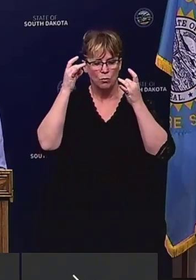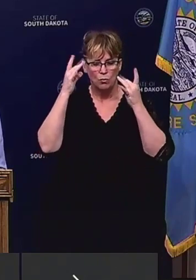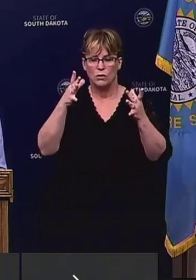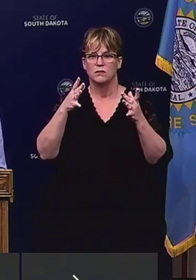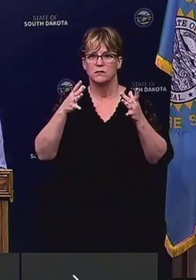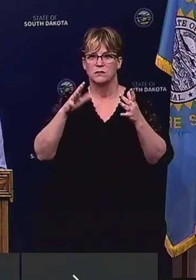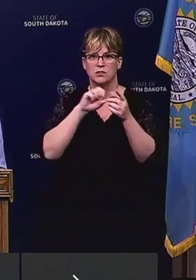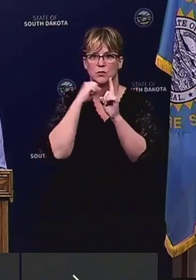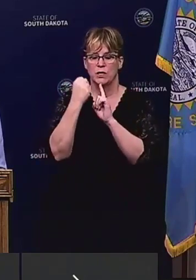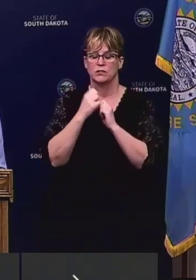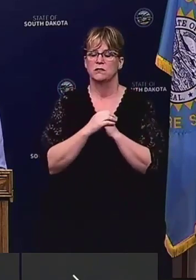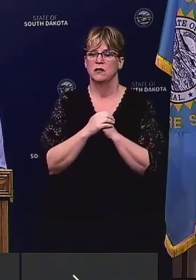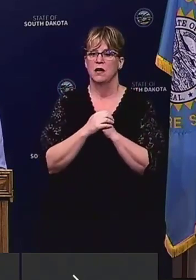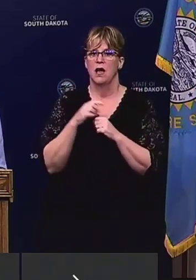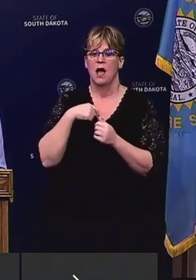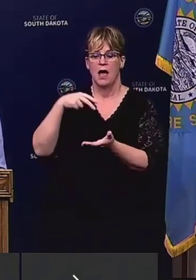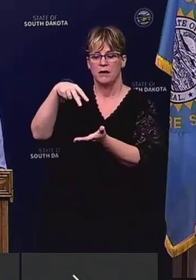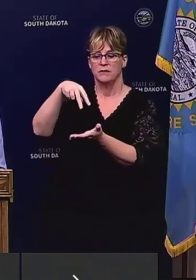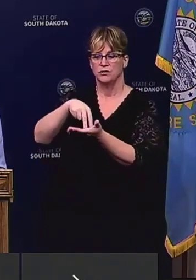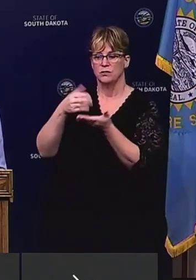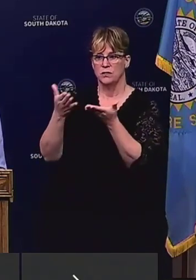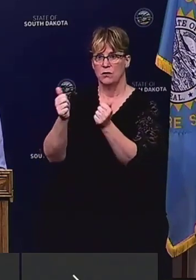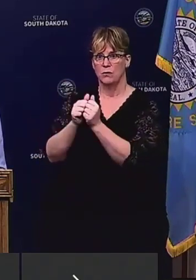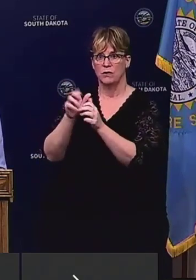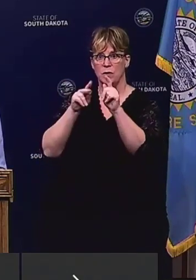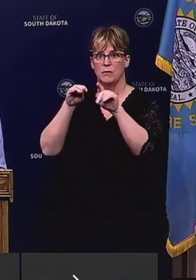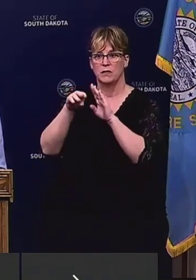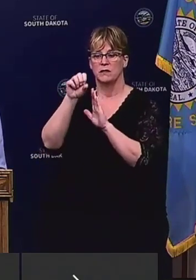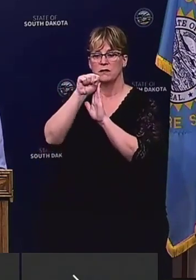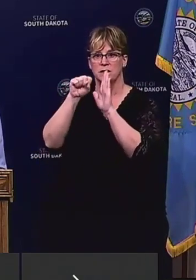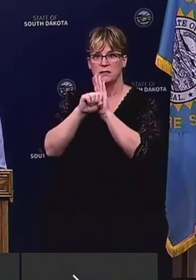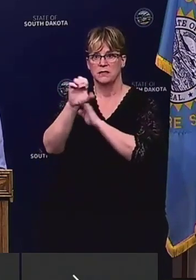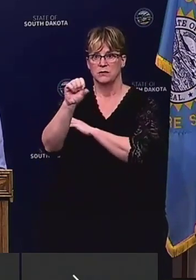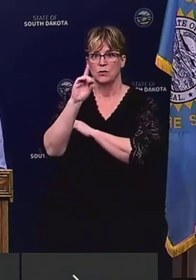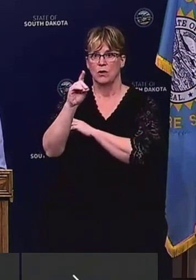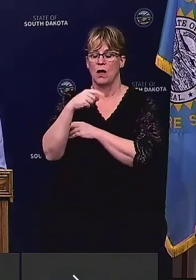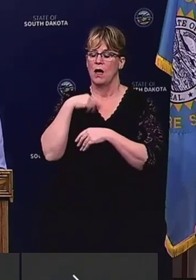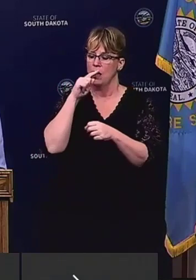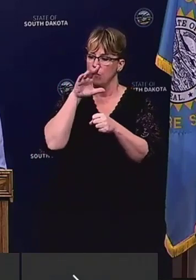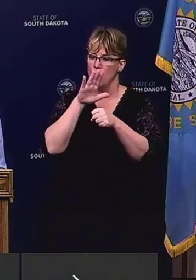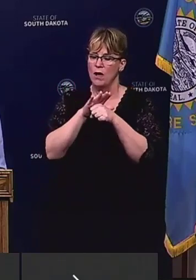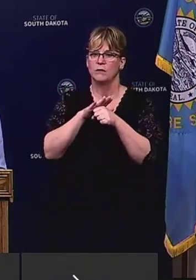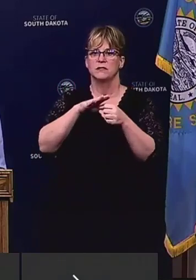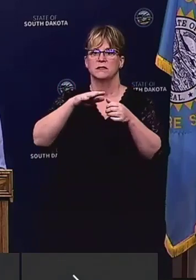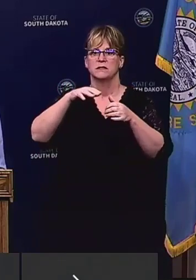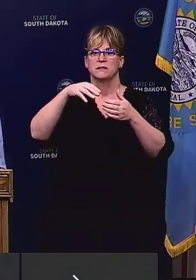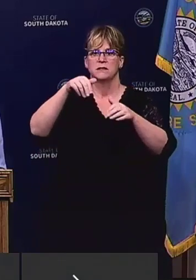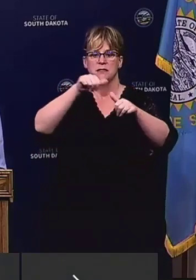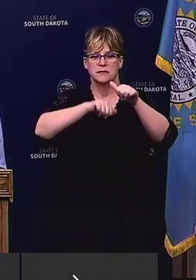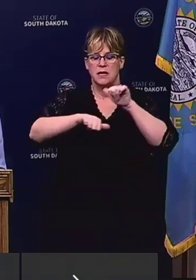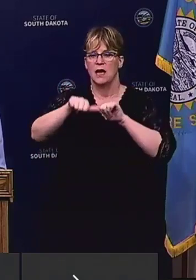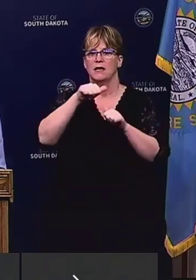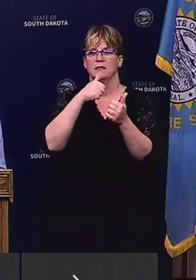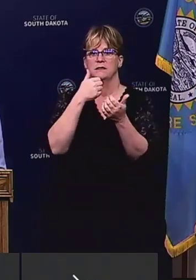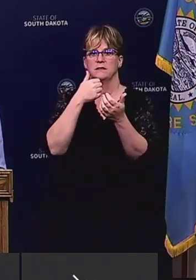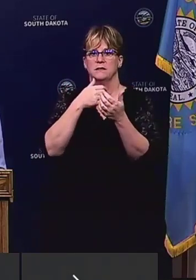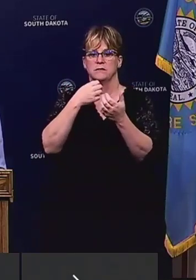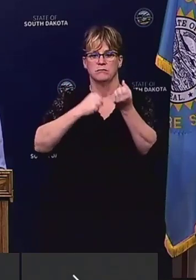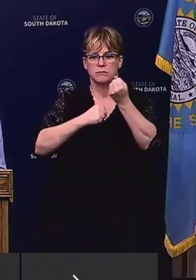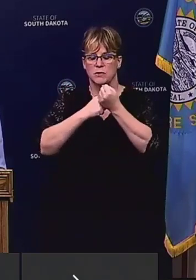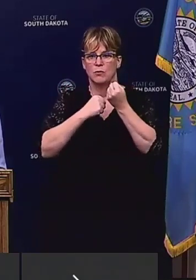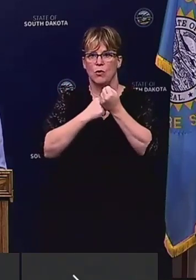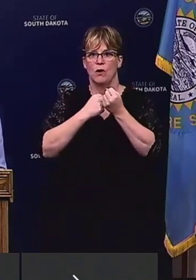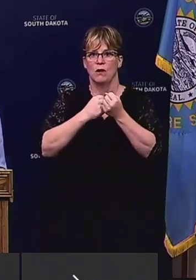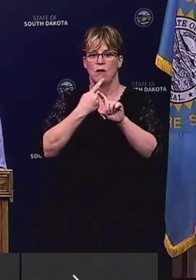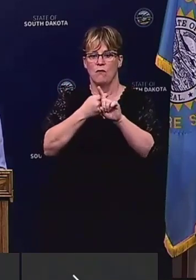I've stood before the people of this state many times. I pledged that the science and the facts and the data would drive my